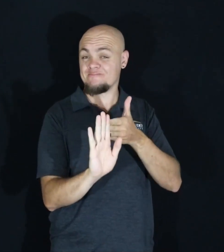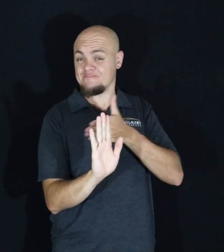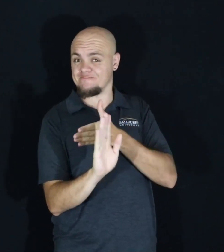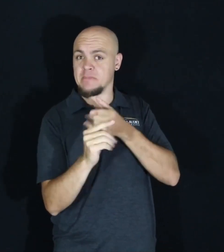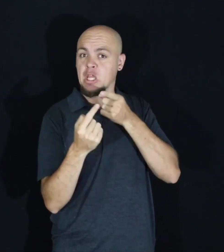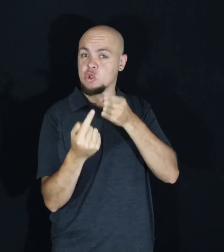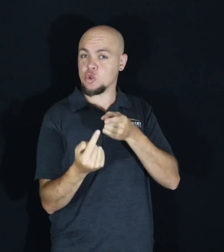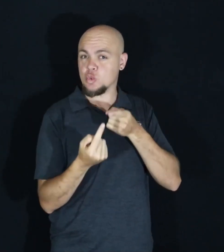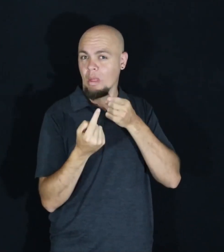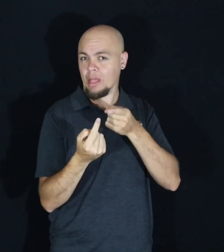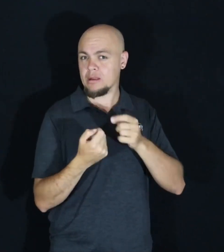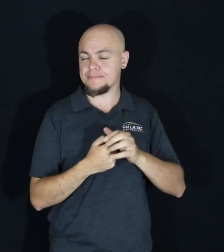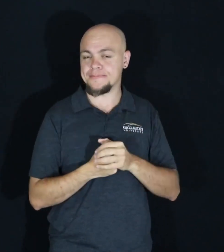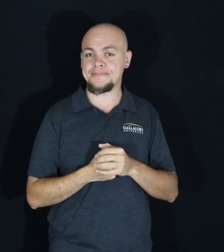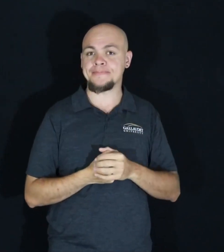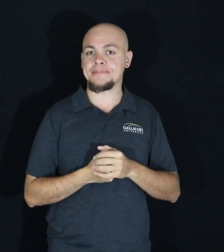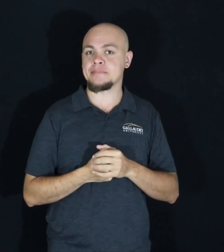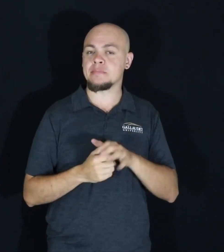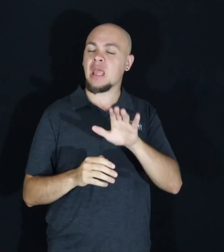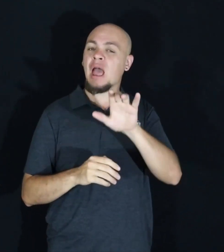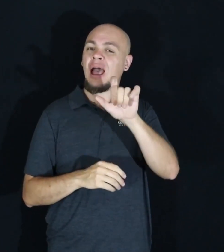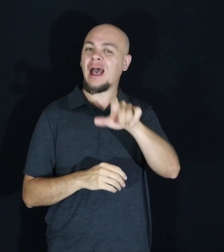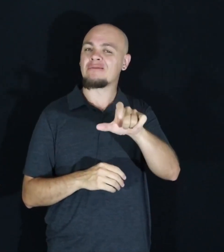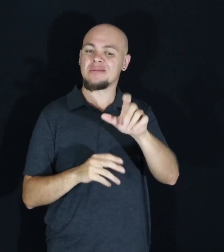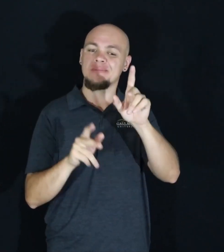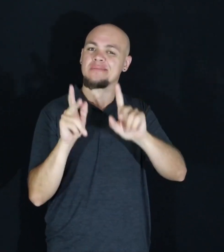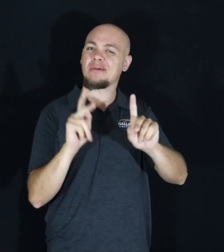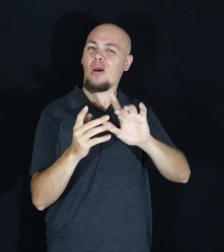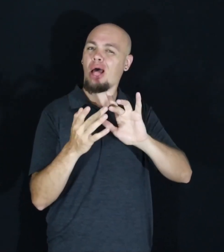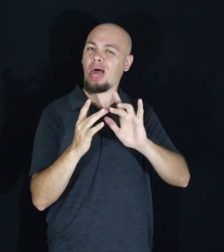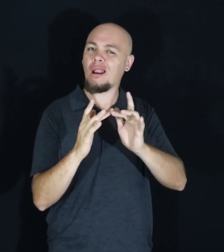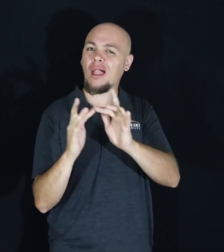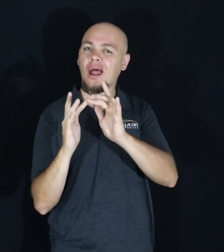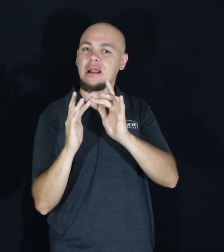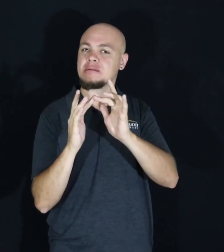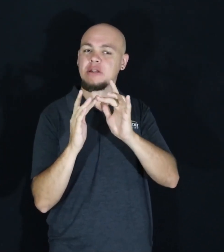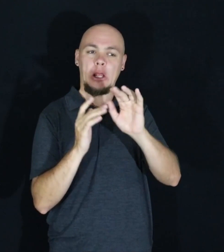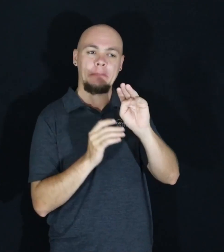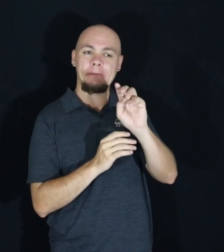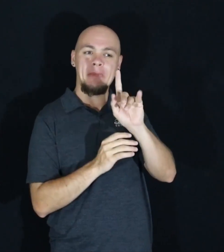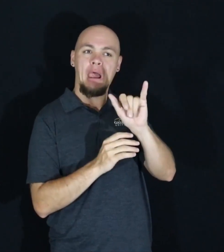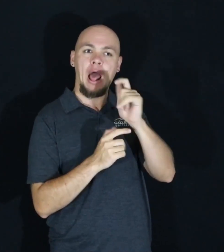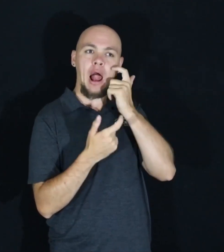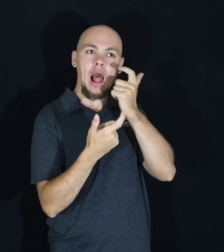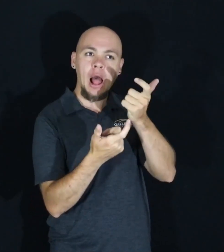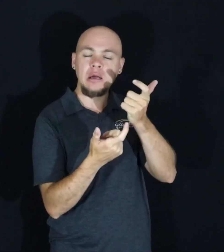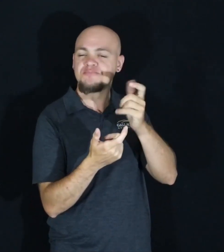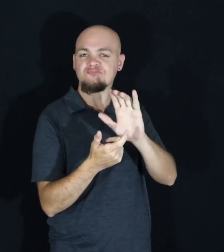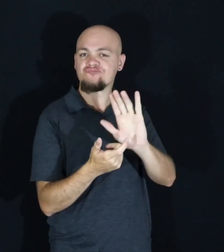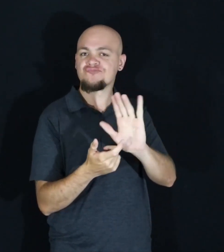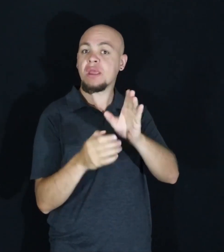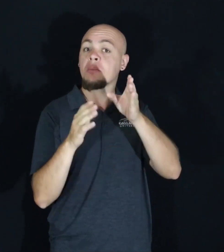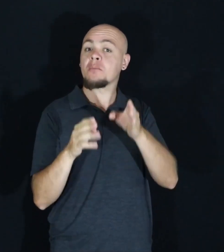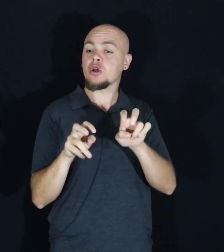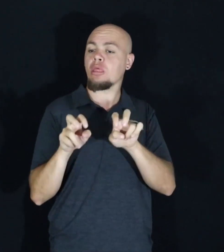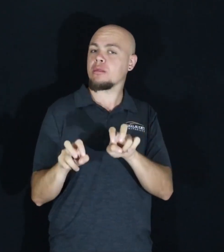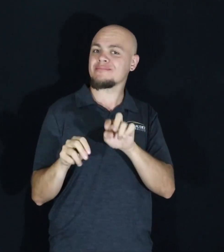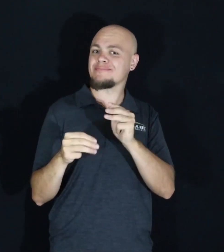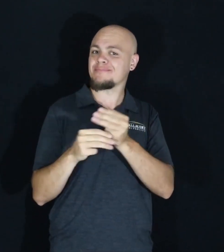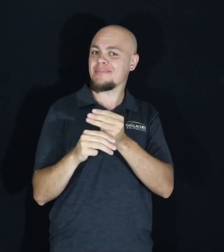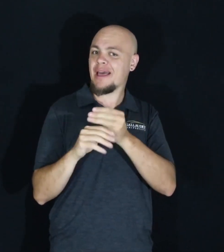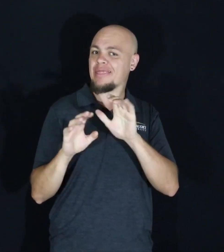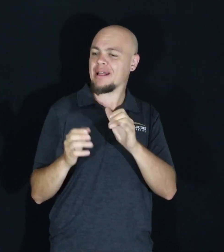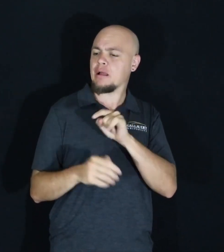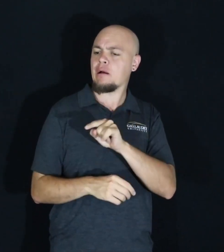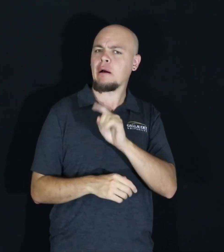struggles. It doesn't just have to be those who you see on social media or in the media. It can be the person who sits next to you in math class, who